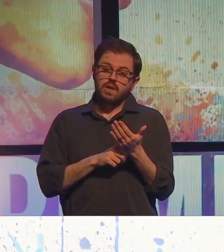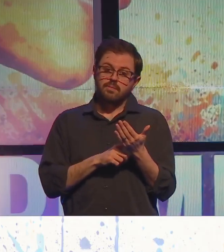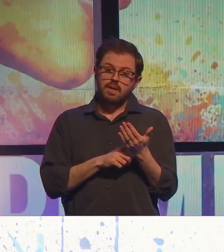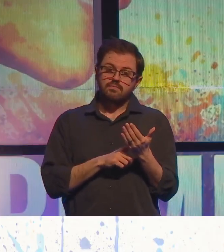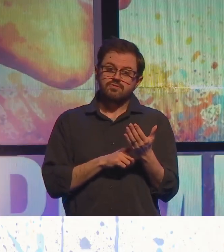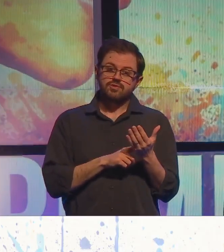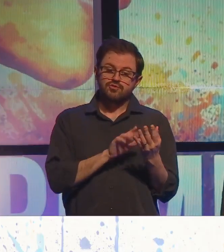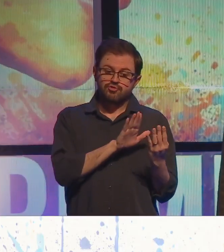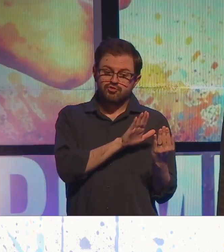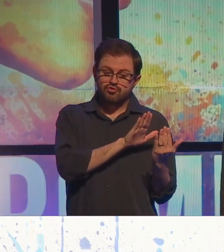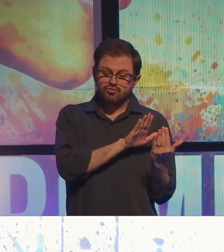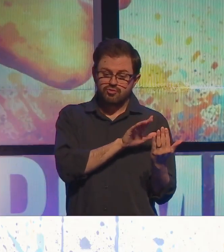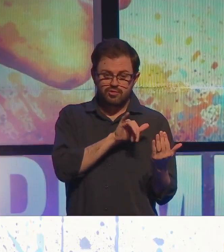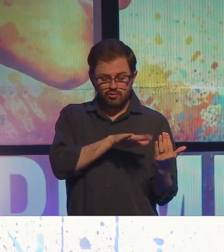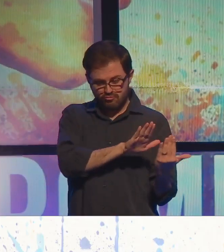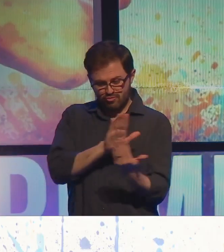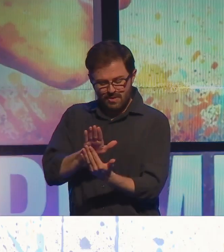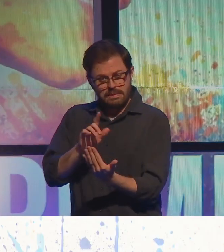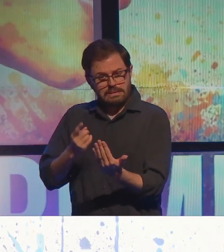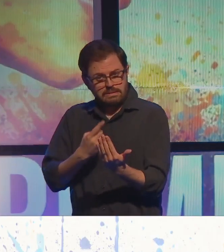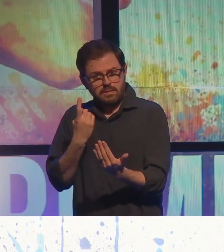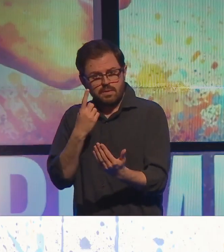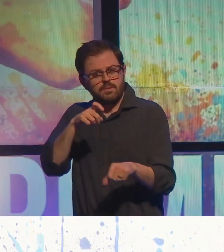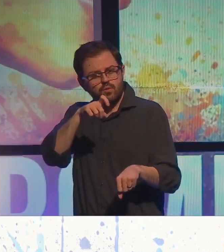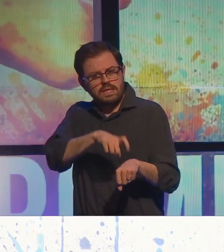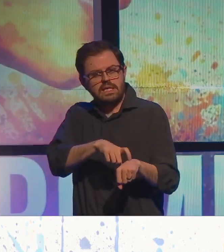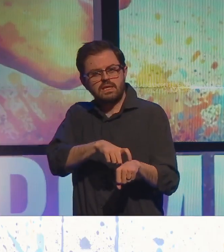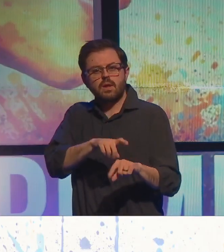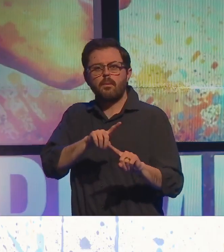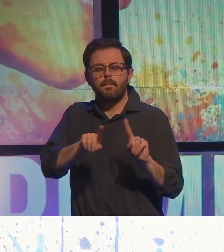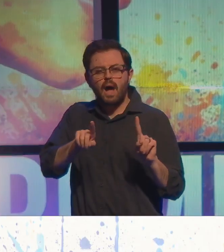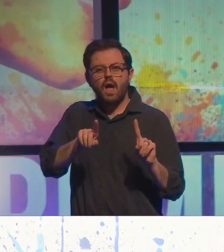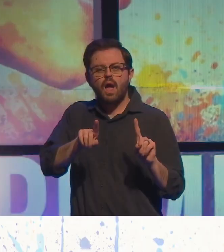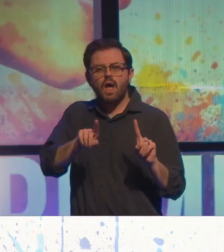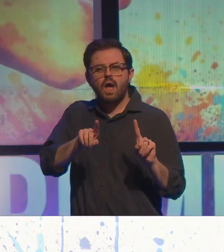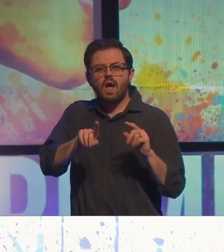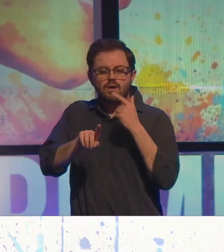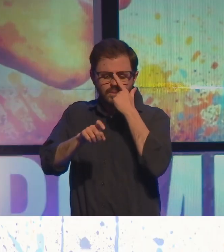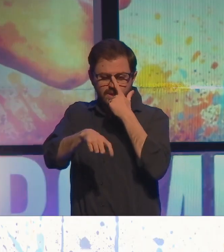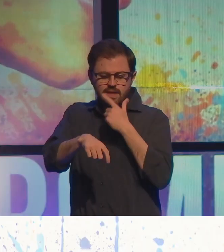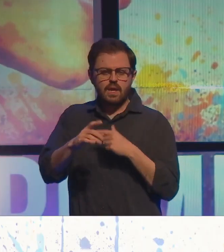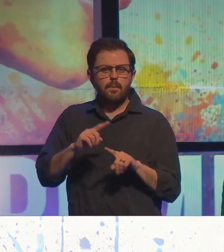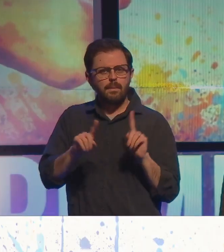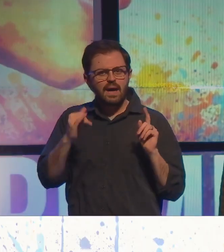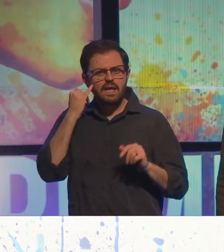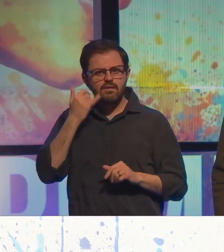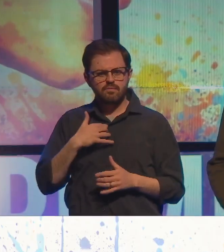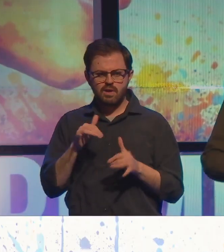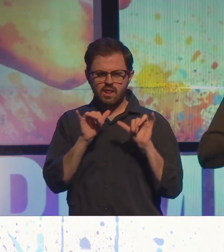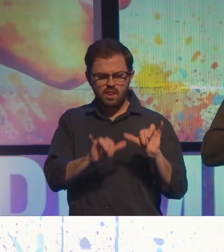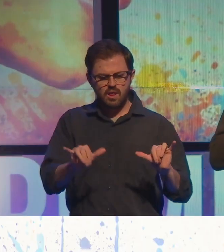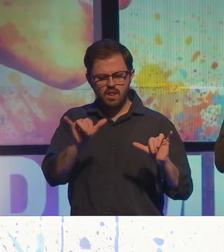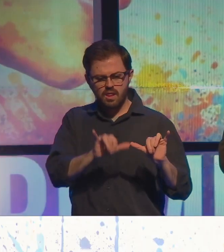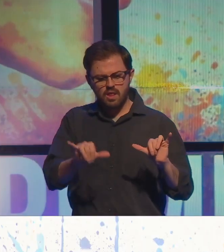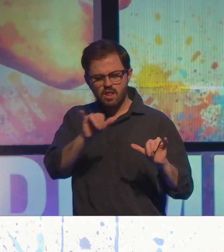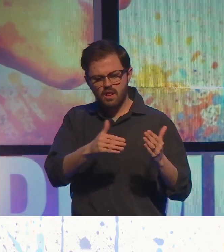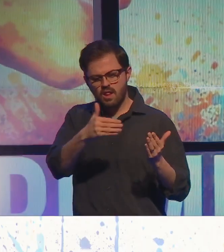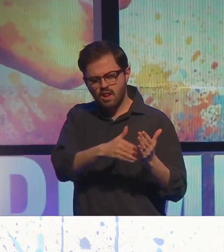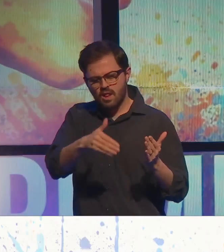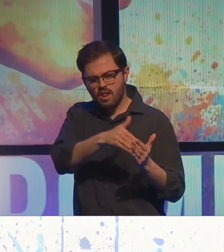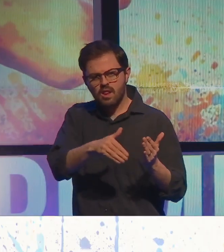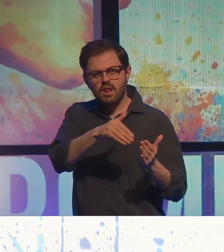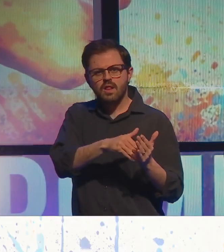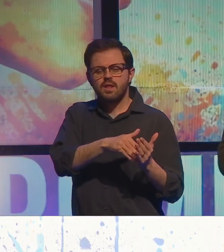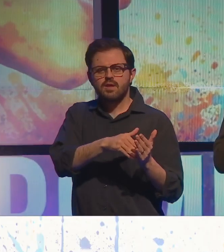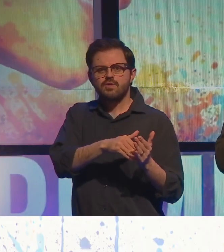we stay in those spaces, right? When we stay there, all of a sudden they become patterns that sabotage our love of